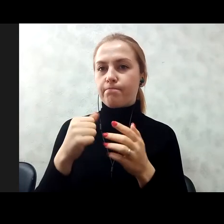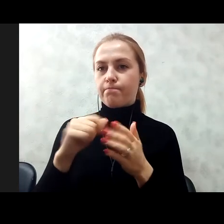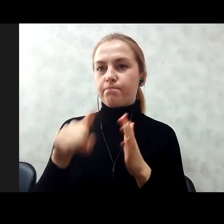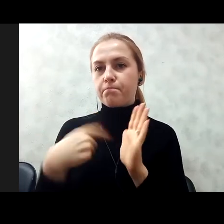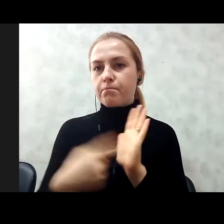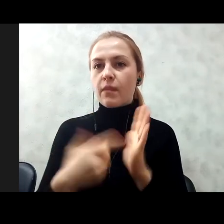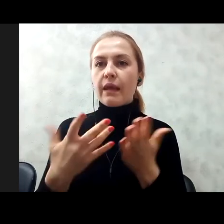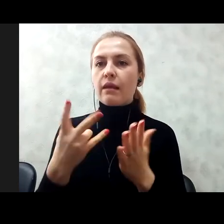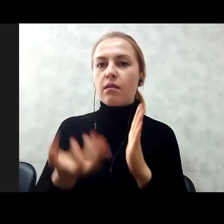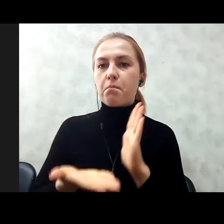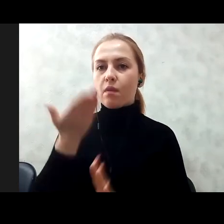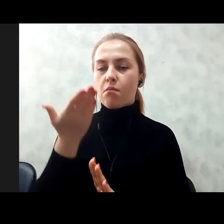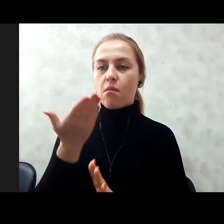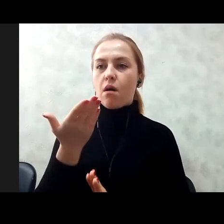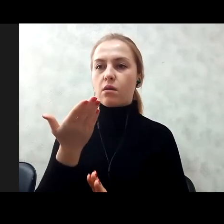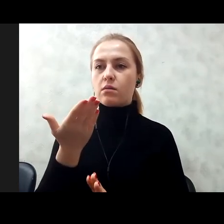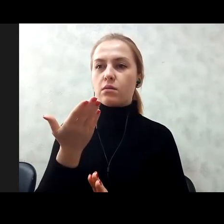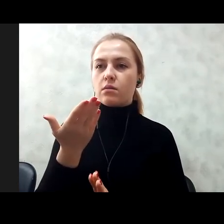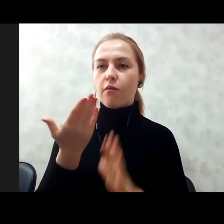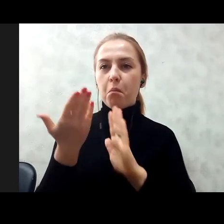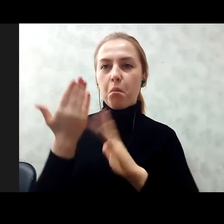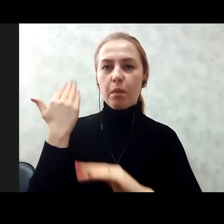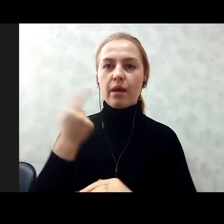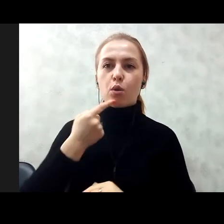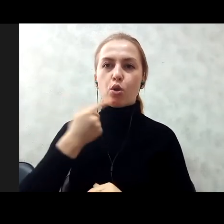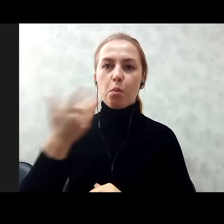some items that were not raised yet by the